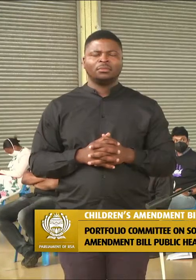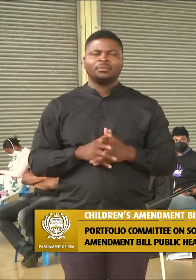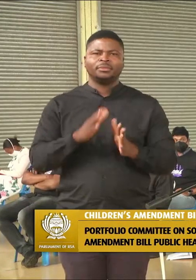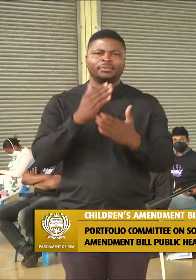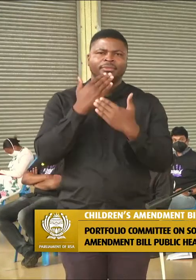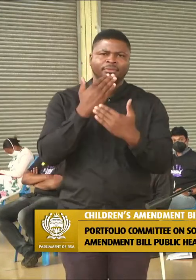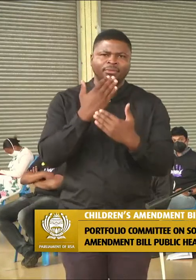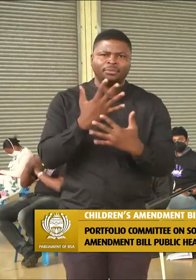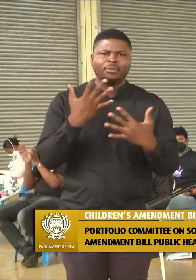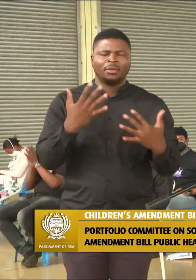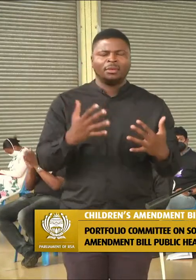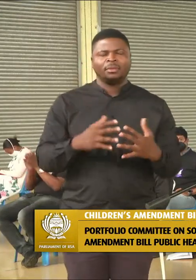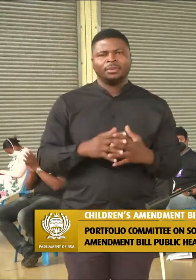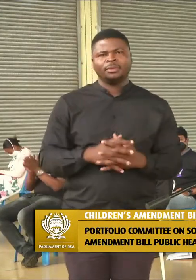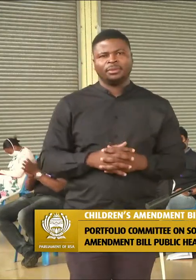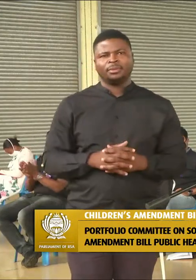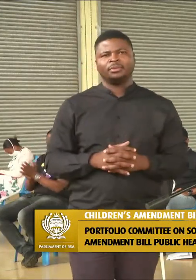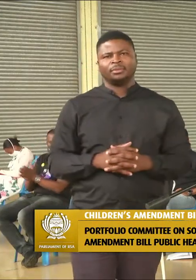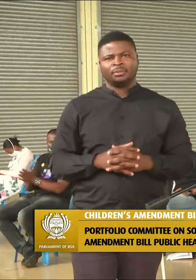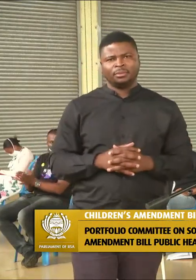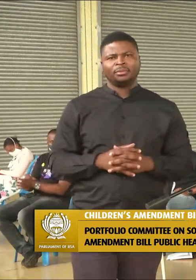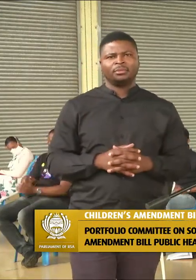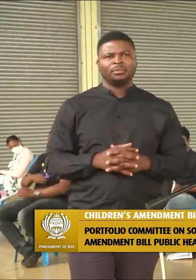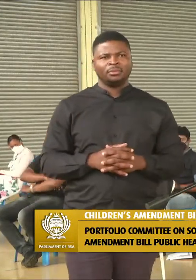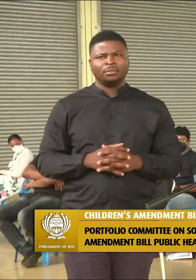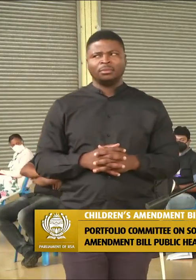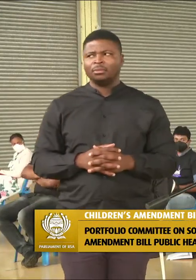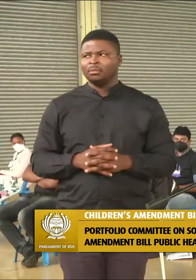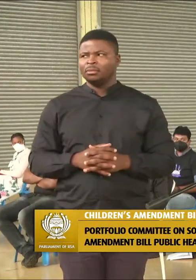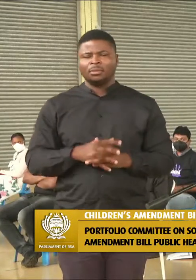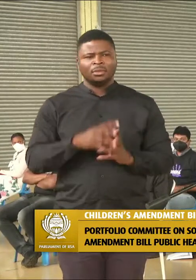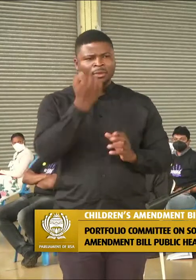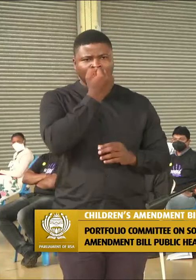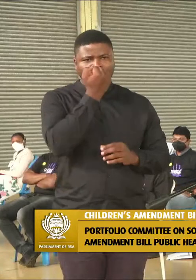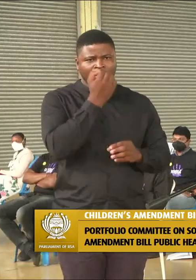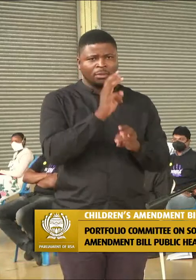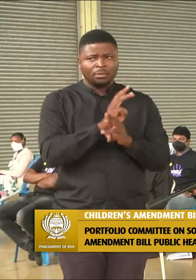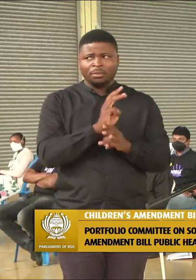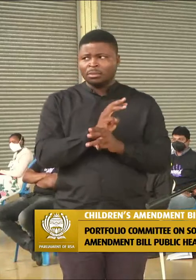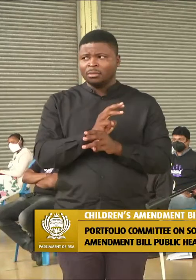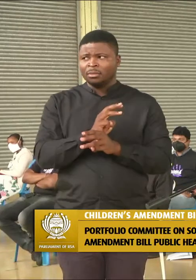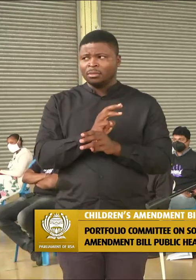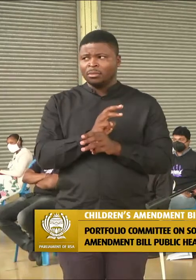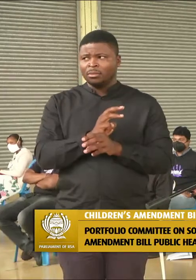Ngiyabonga. Thank you very much. Sorry, Ella.